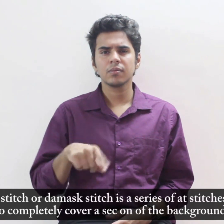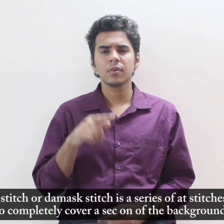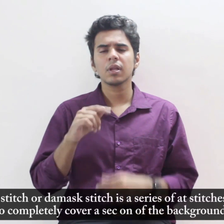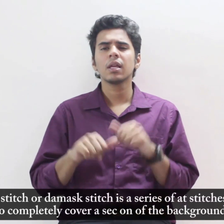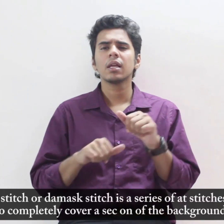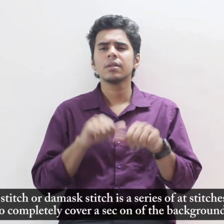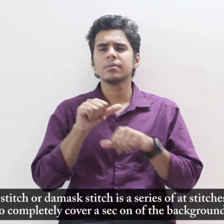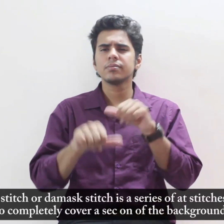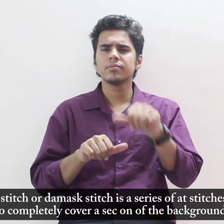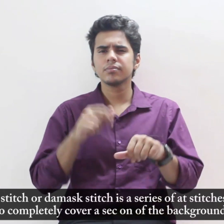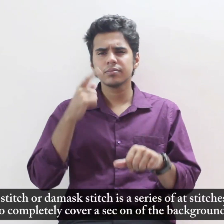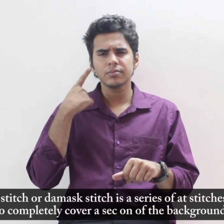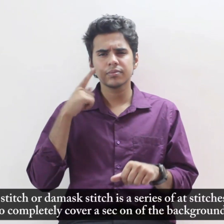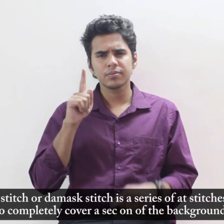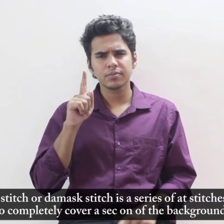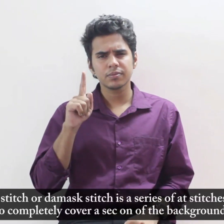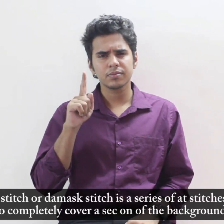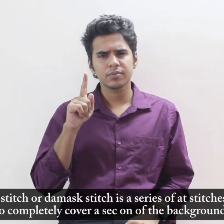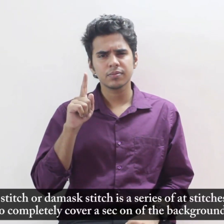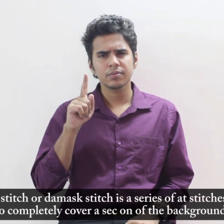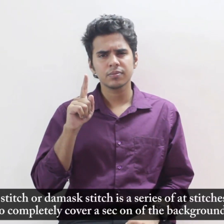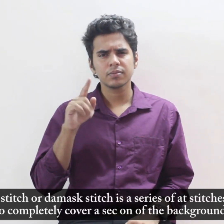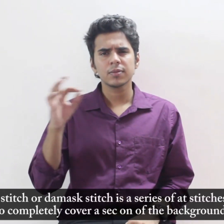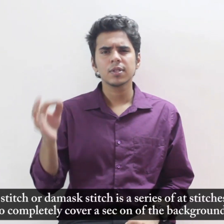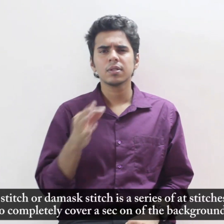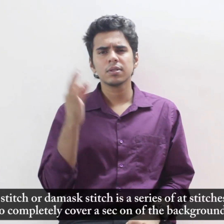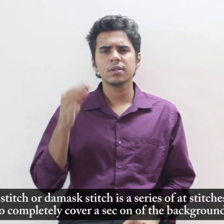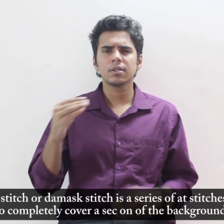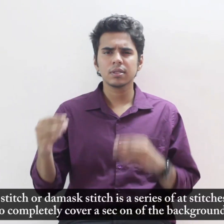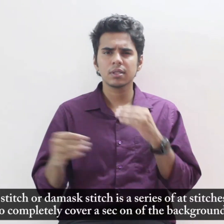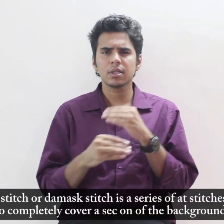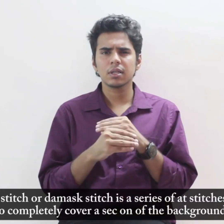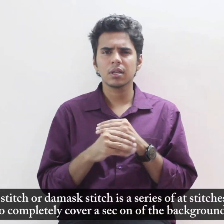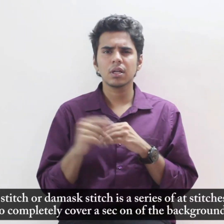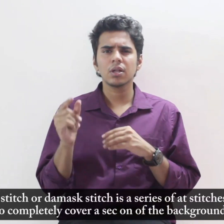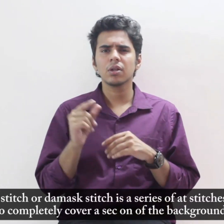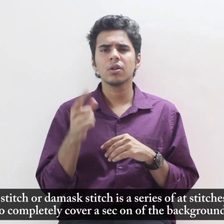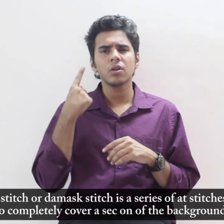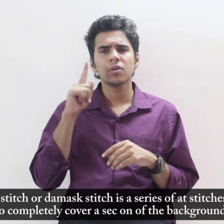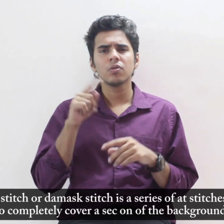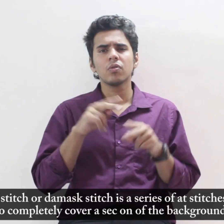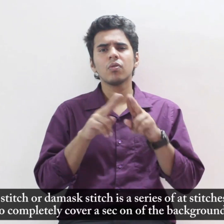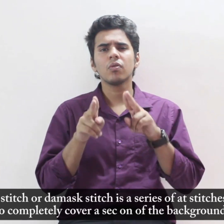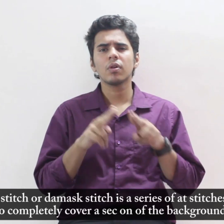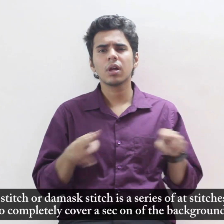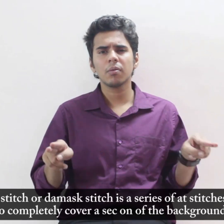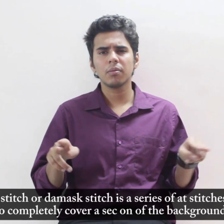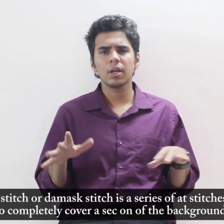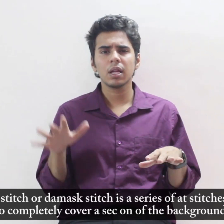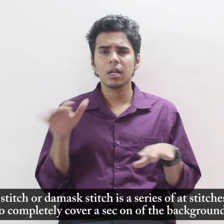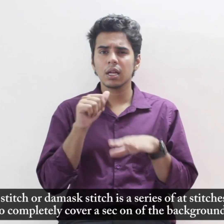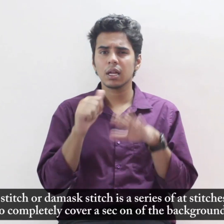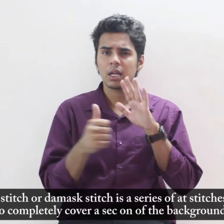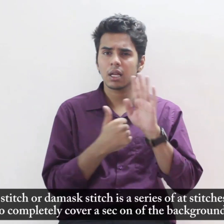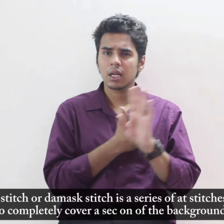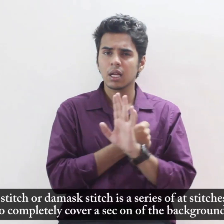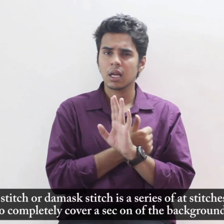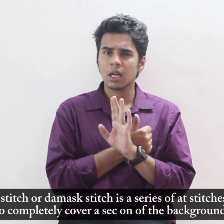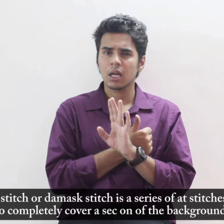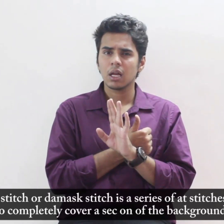A satin stitch or damask stitch is a series of add stitches that are used to completely cover a